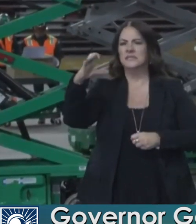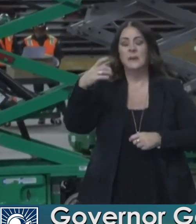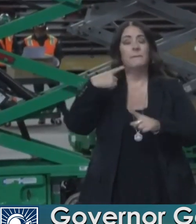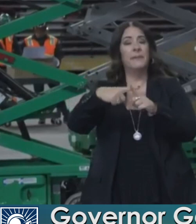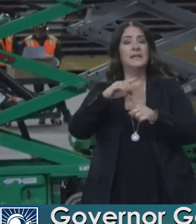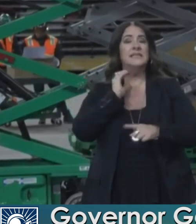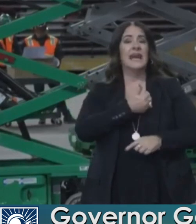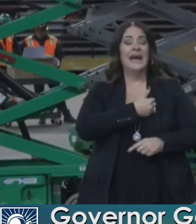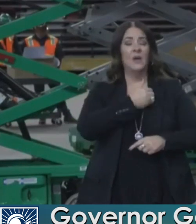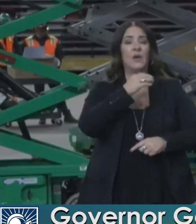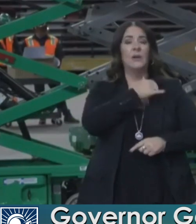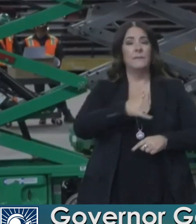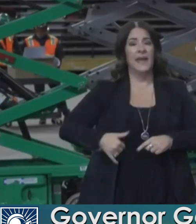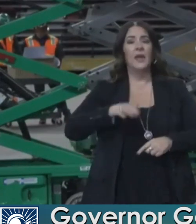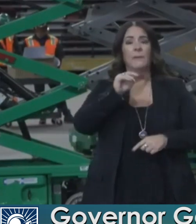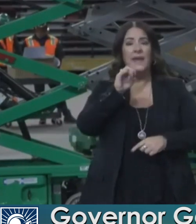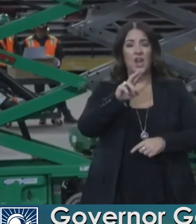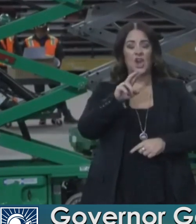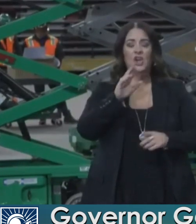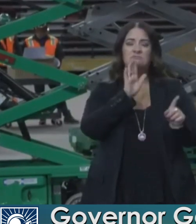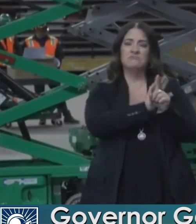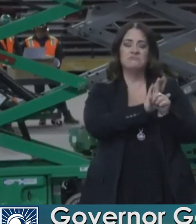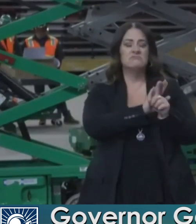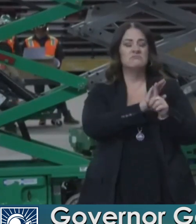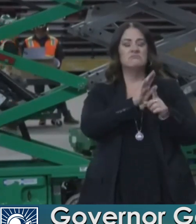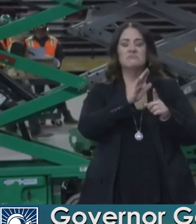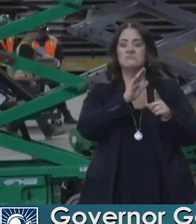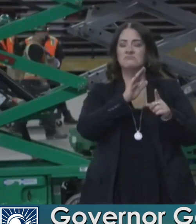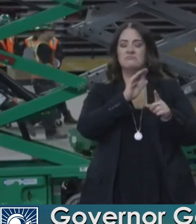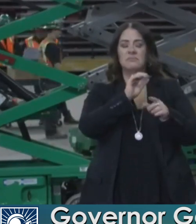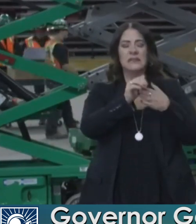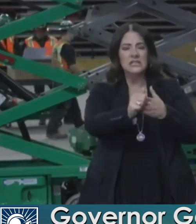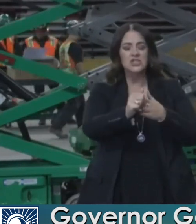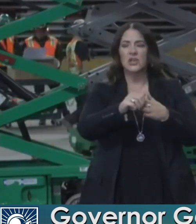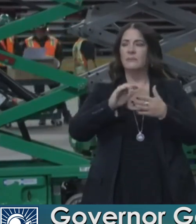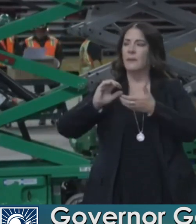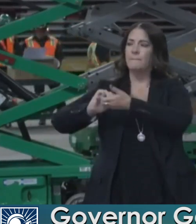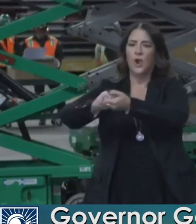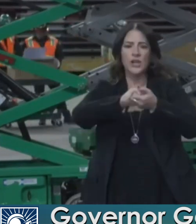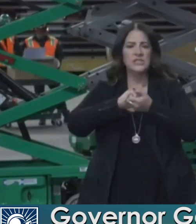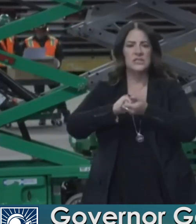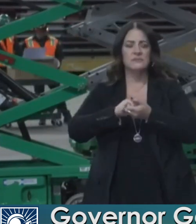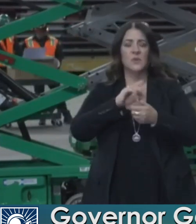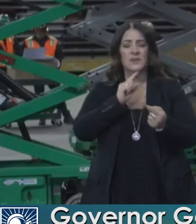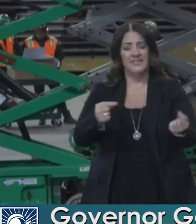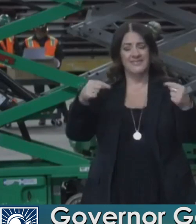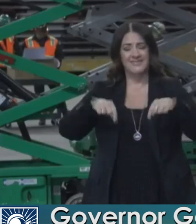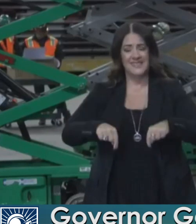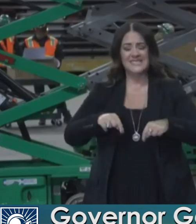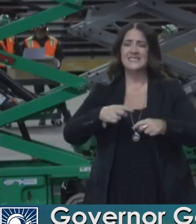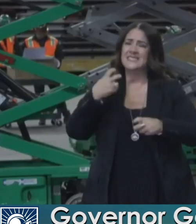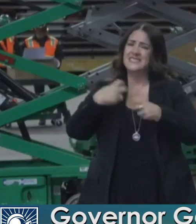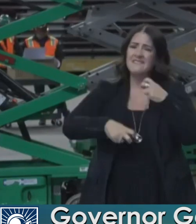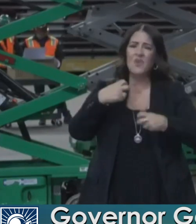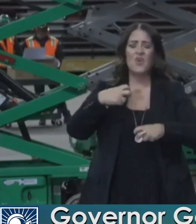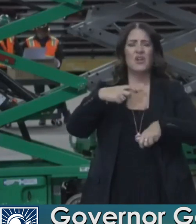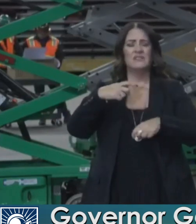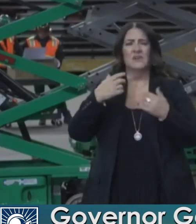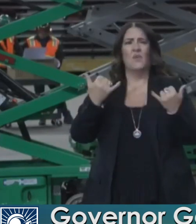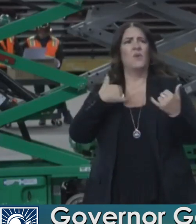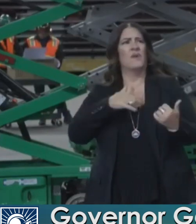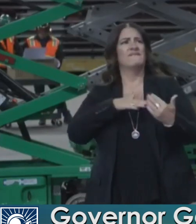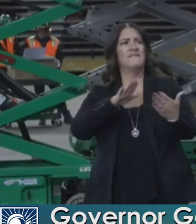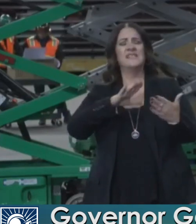Councilwoman Ashby for their partnership and their support. This is a really difficult time for all of us,